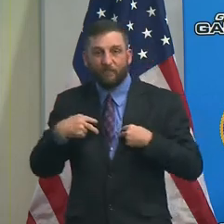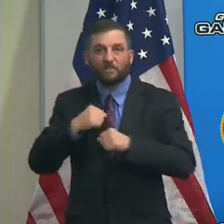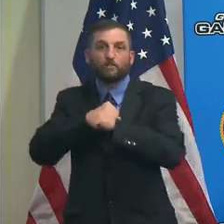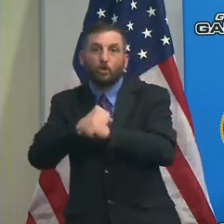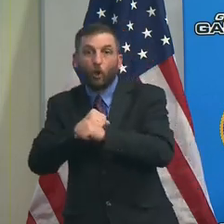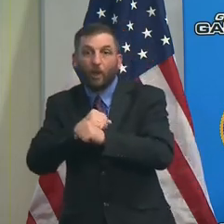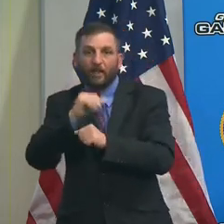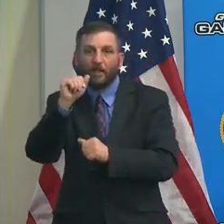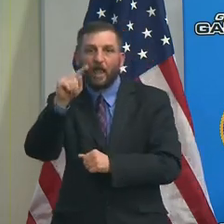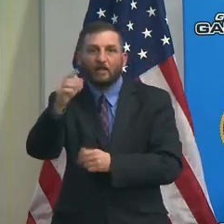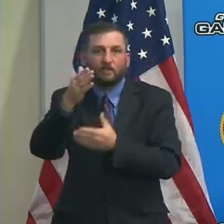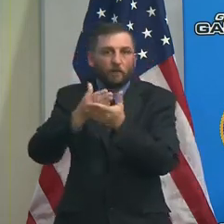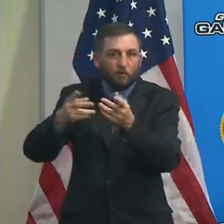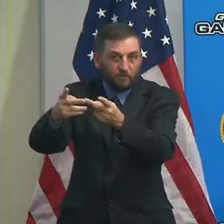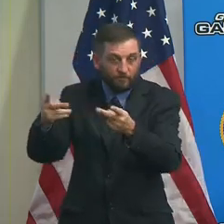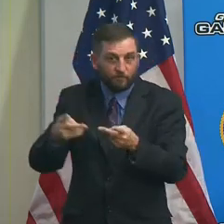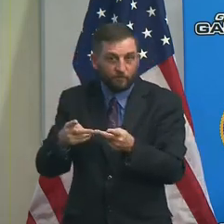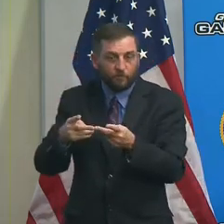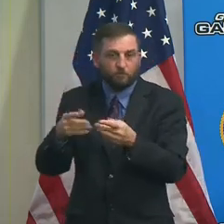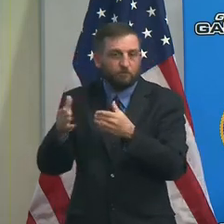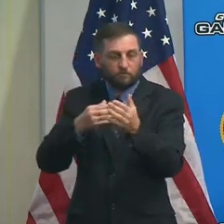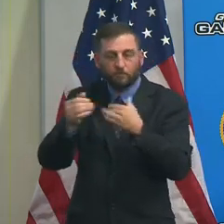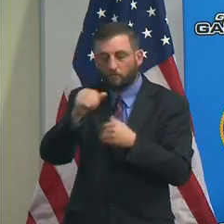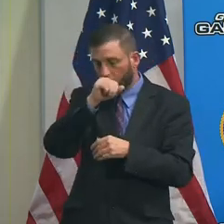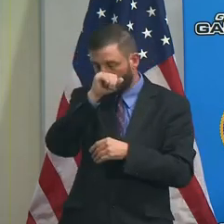sites, whether they are